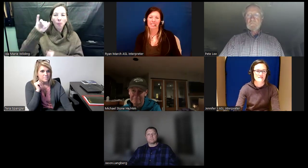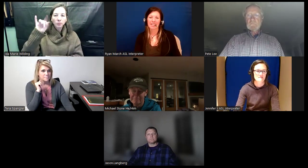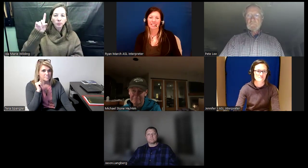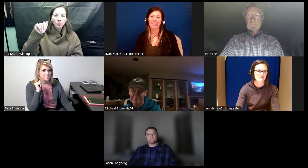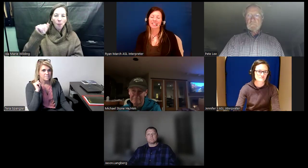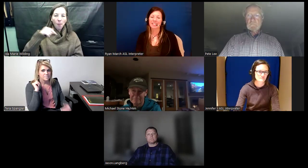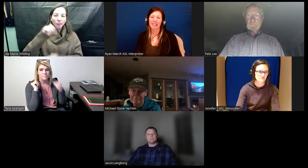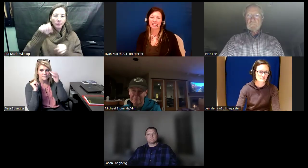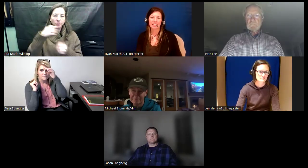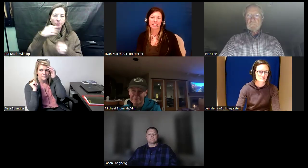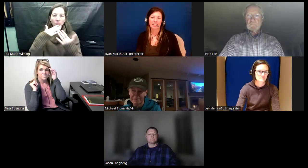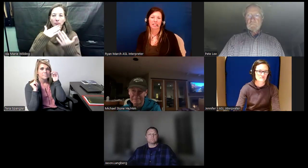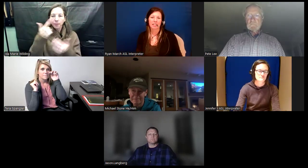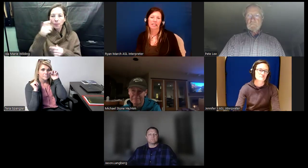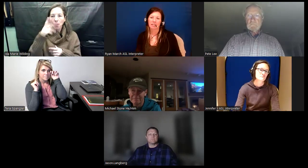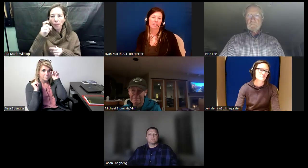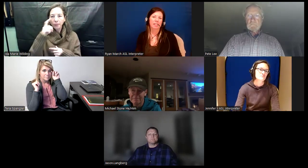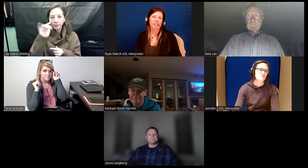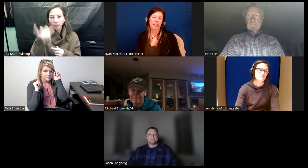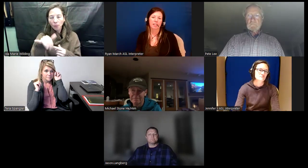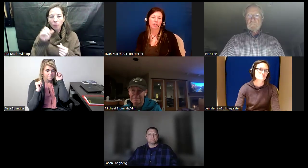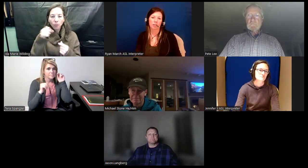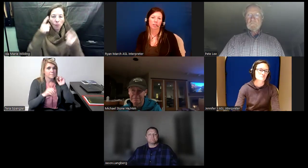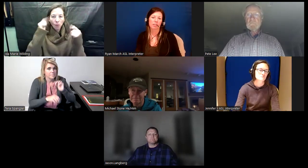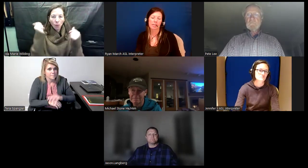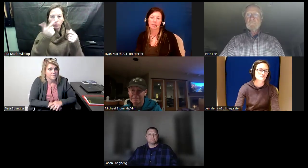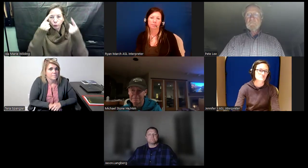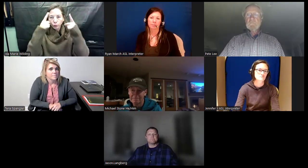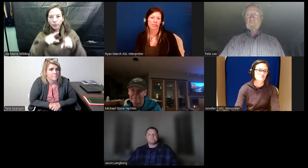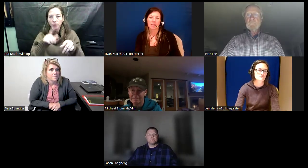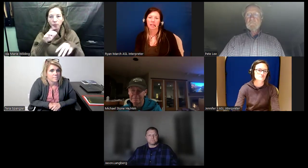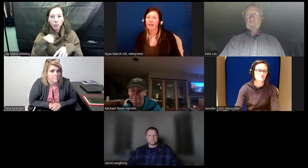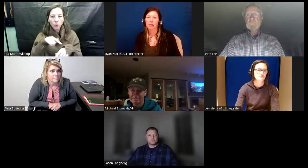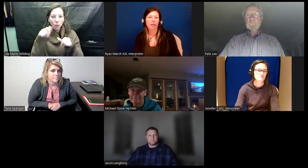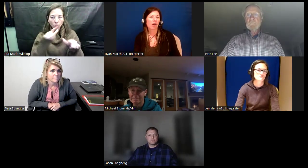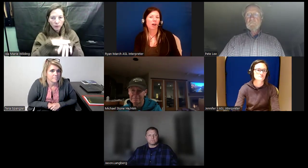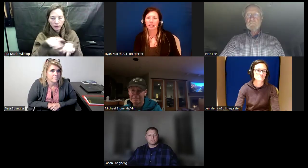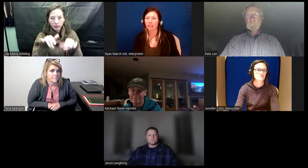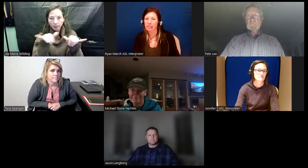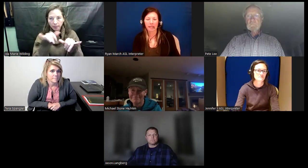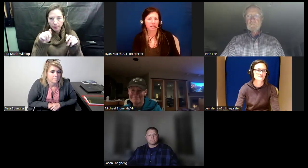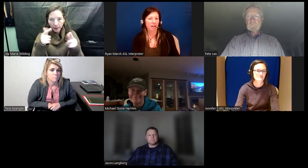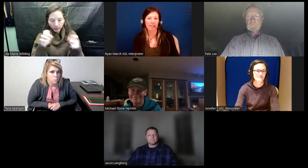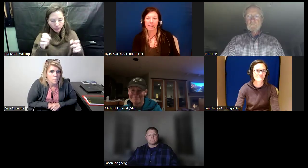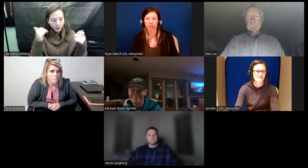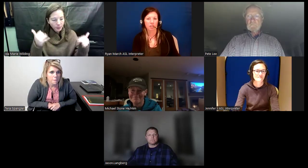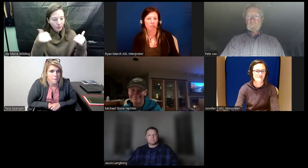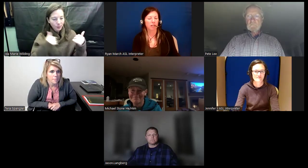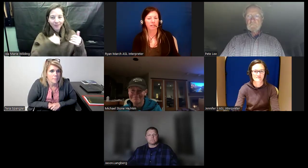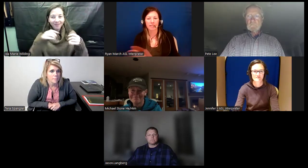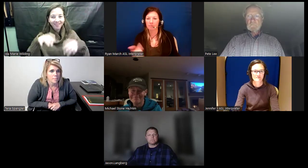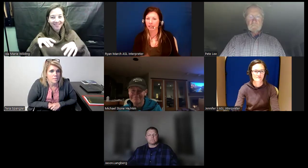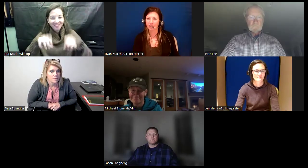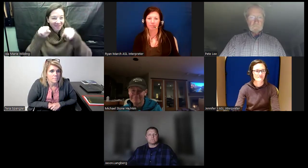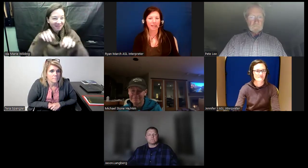Mm-hmm. Yes. And this is Ida. Yes. Thank you for that, George. Yep. I think we're all in agreement on that for sure. We're all